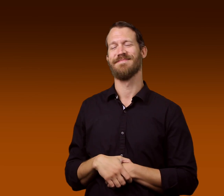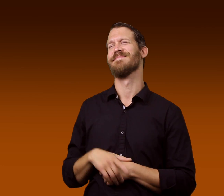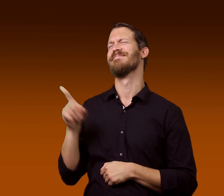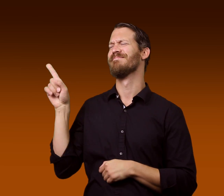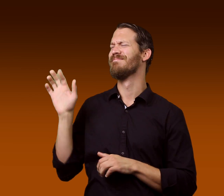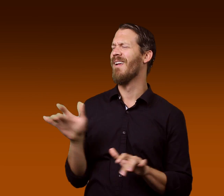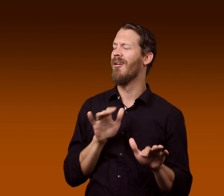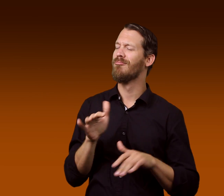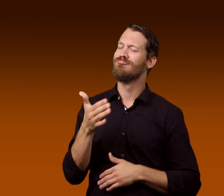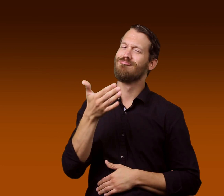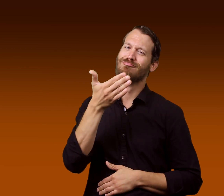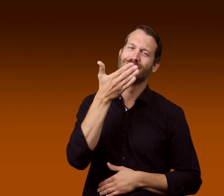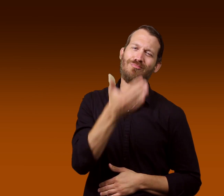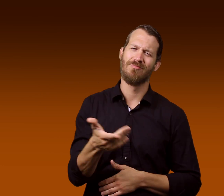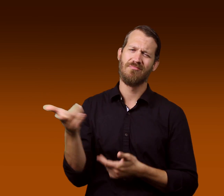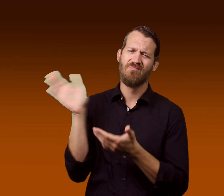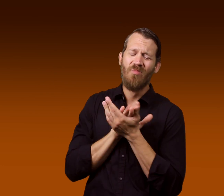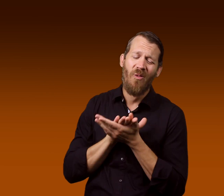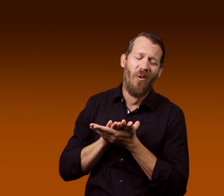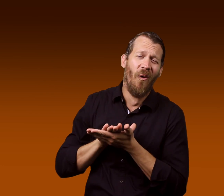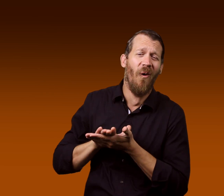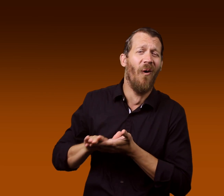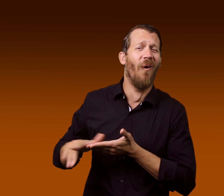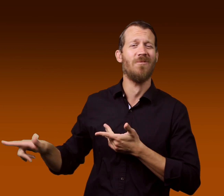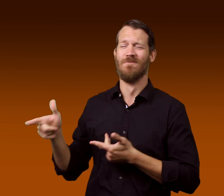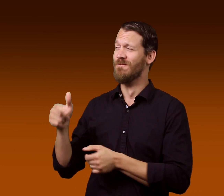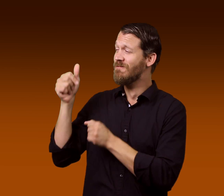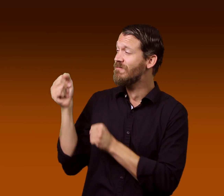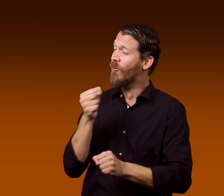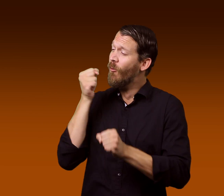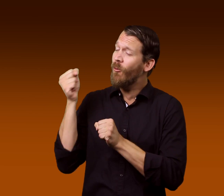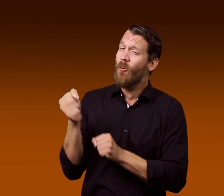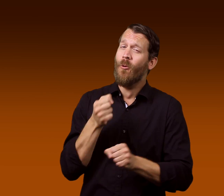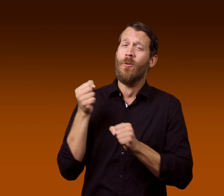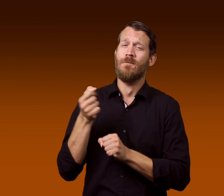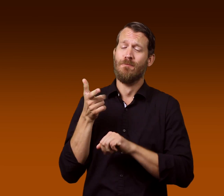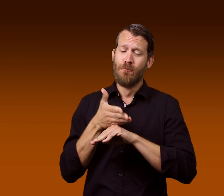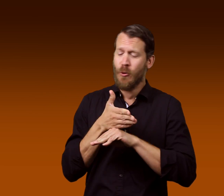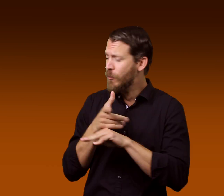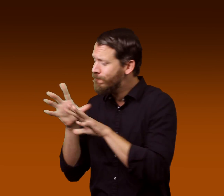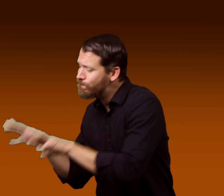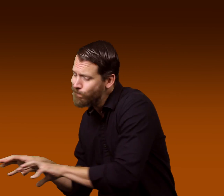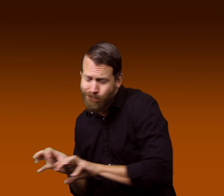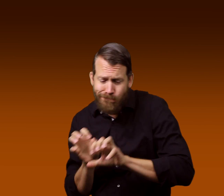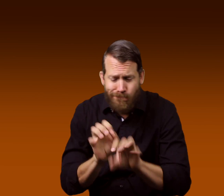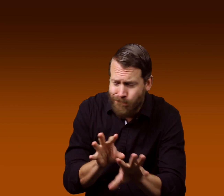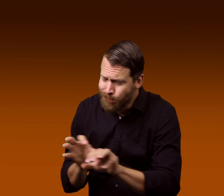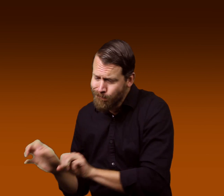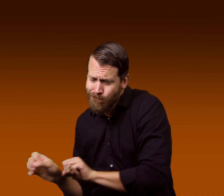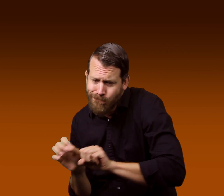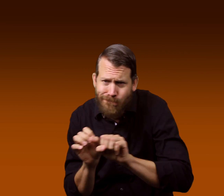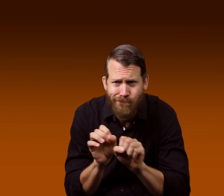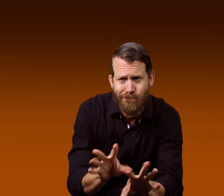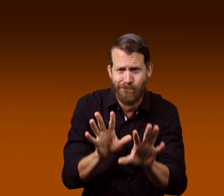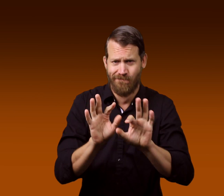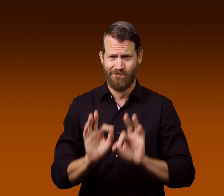broom, not a ghost at all, but still covered with the coat of white paint she'd given